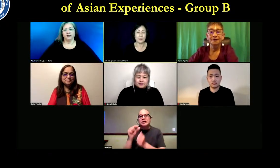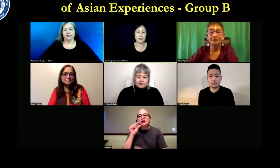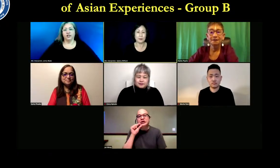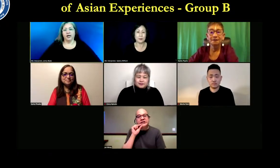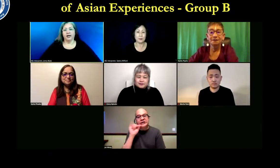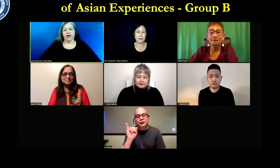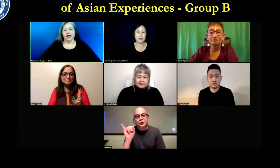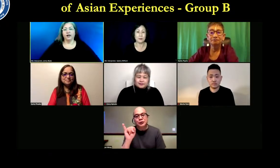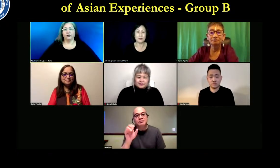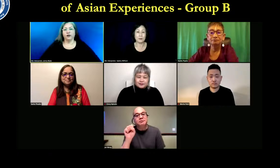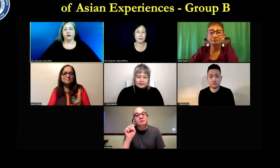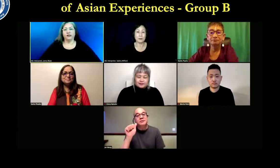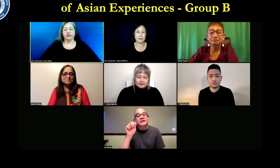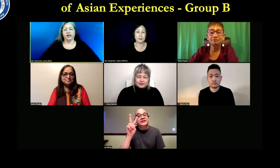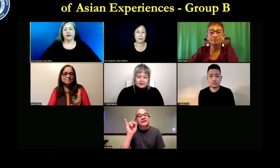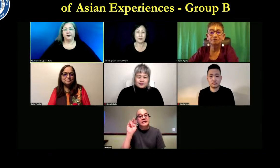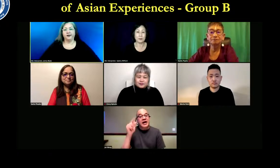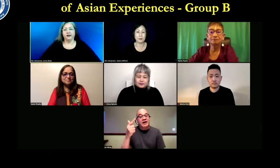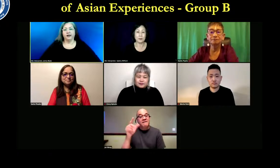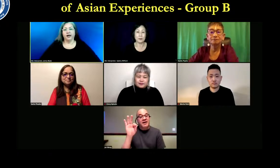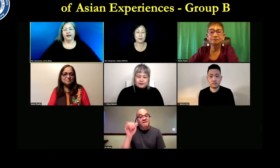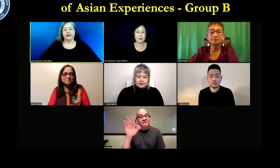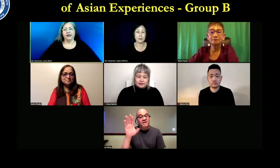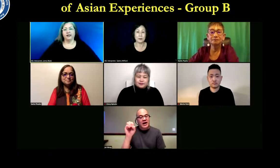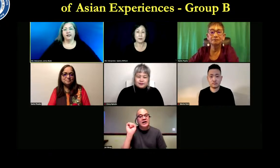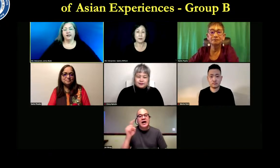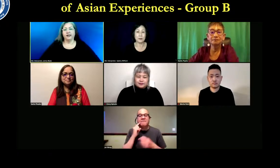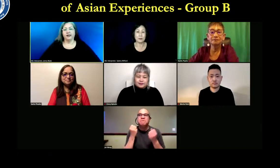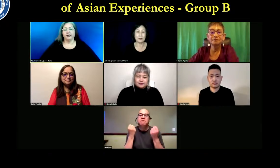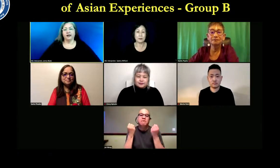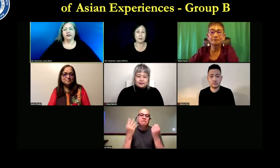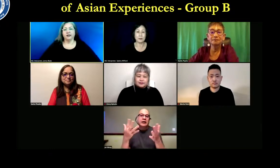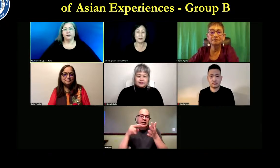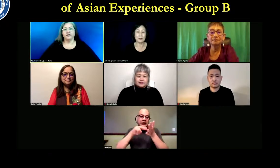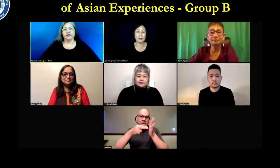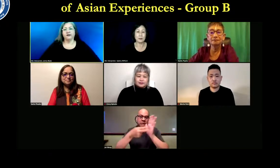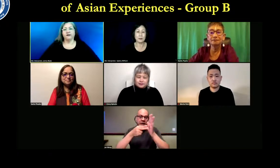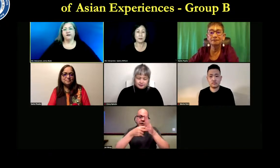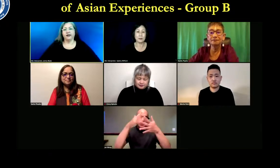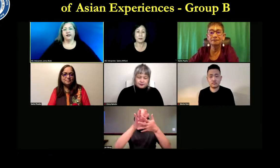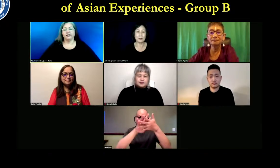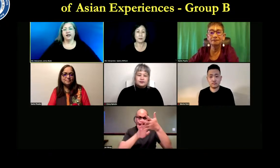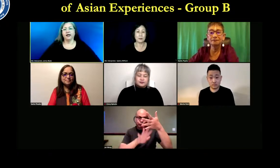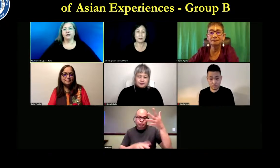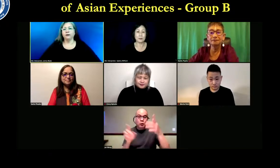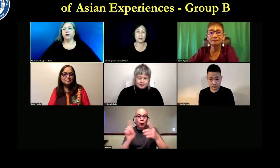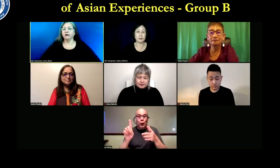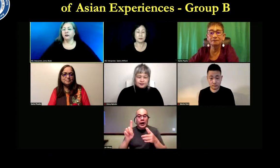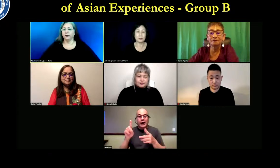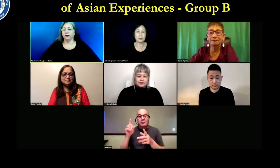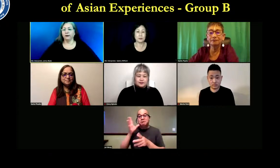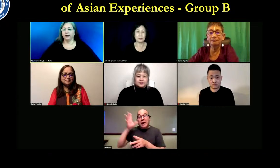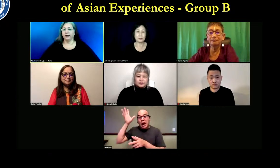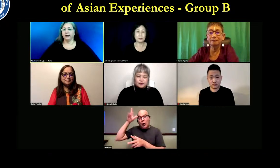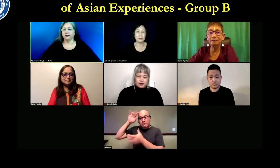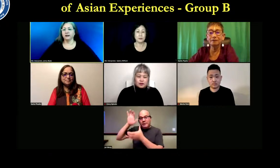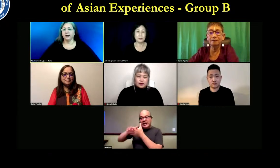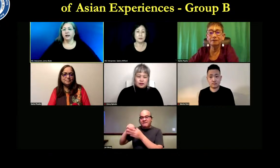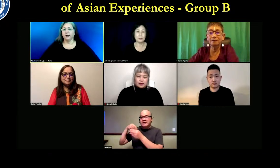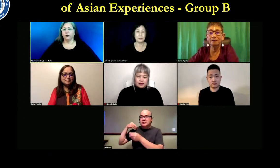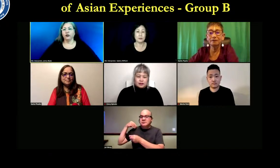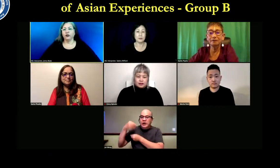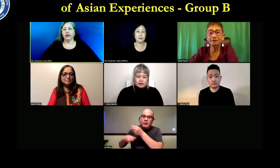And this is Jan. I agree with Jenny. I think the concept of saving face has multiple